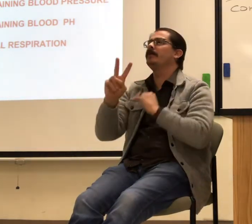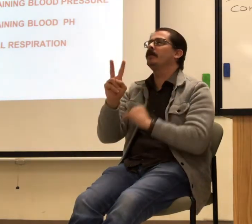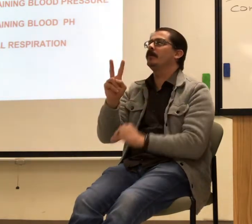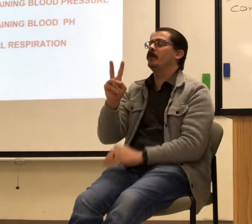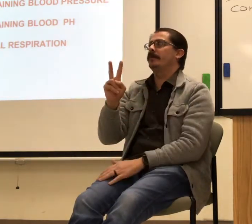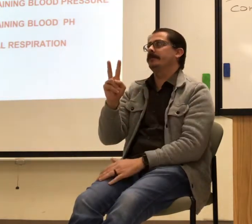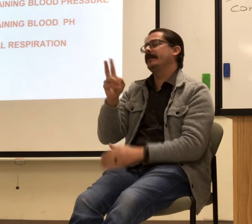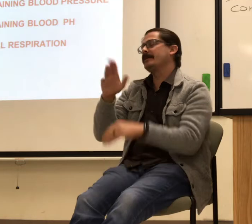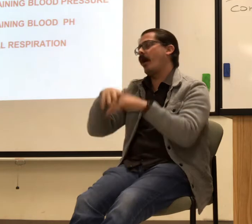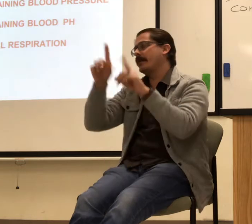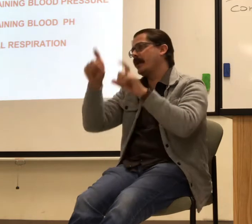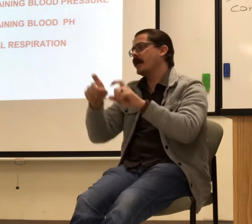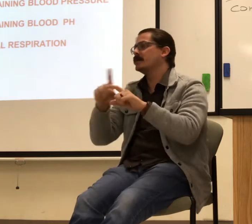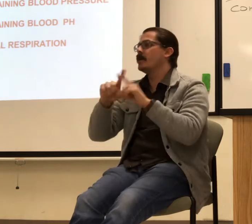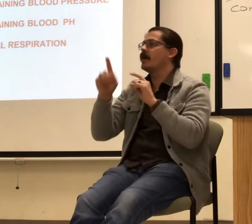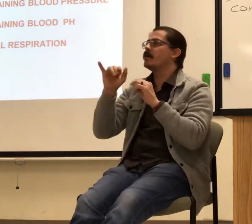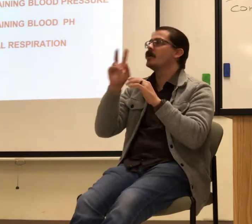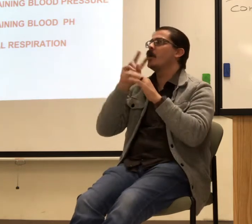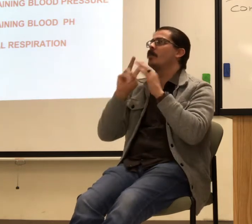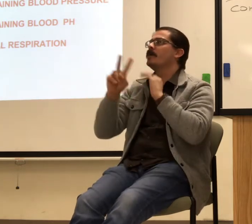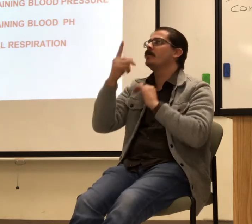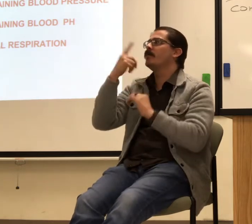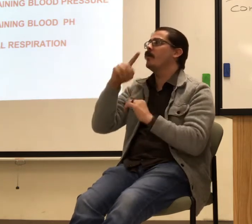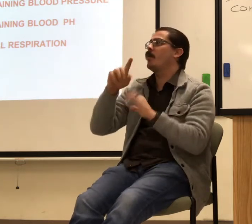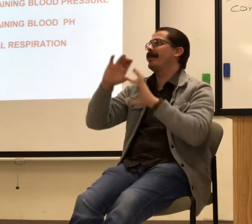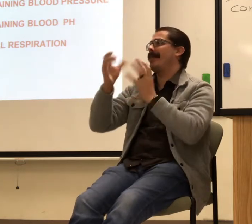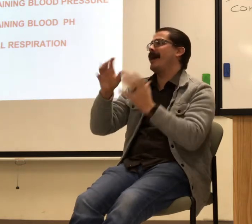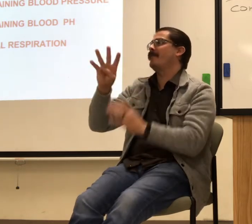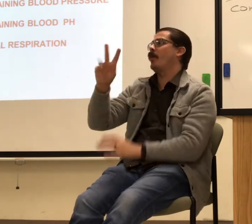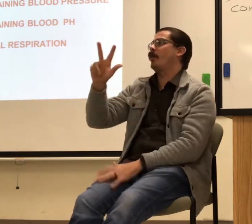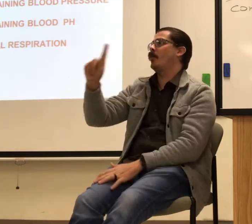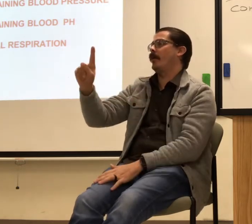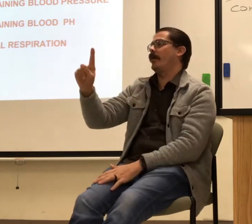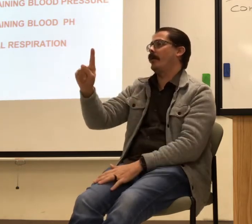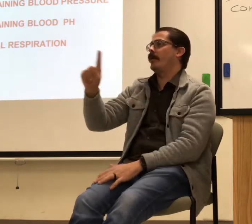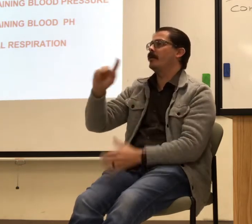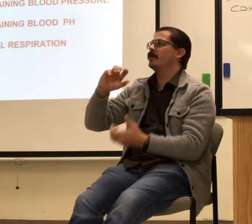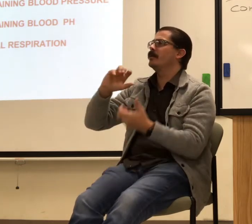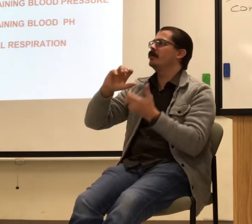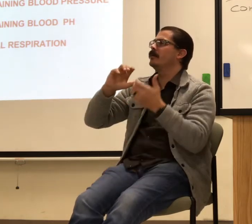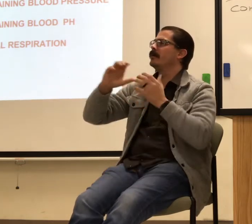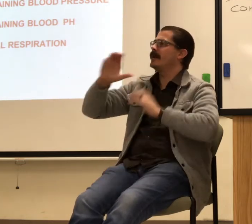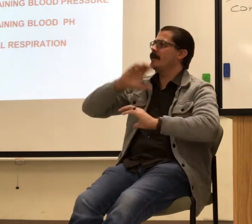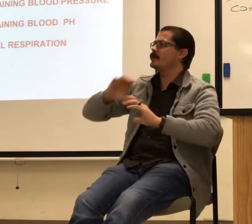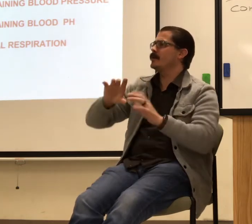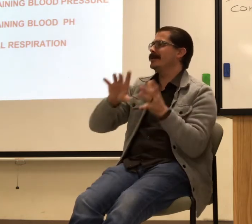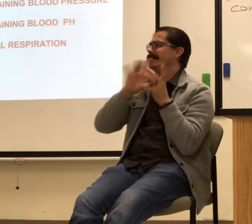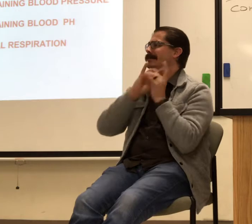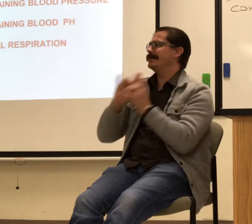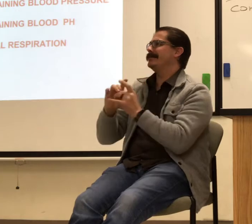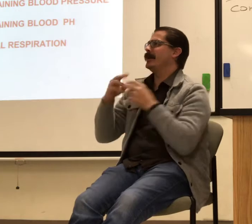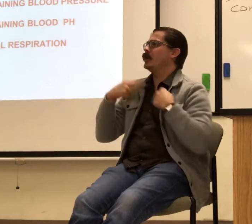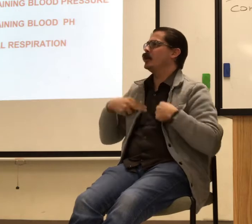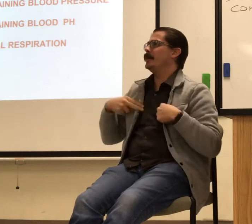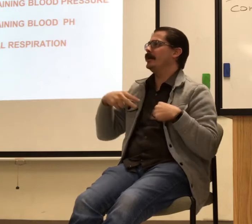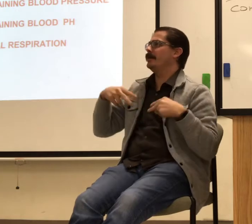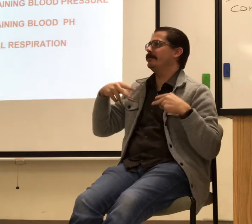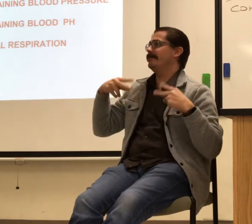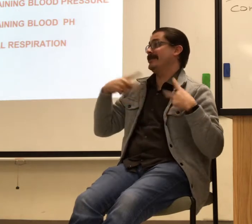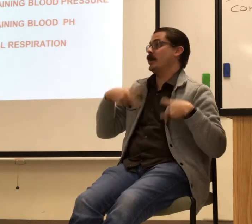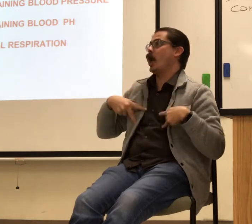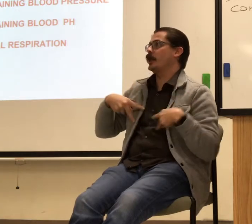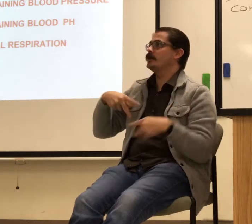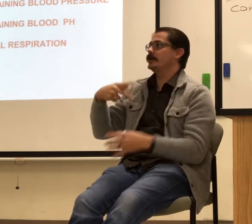Well, it's on your test, but it's also a preview for 431. How does all this chemistry apply to human physiology? So I'm going to give you 4 examples